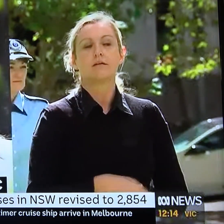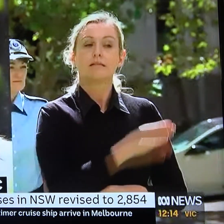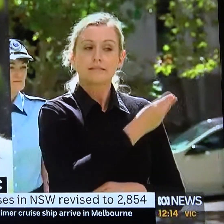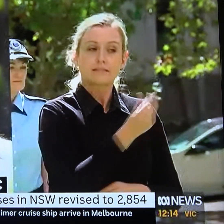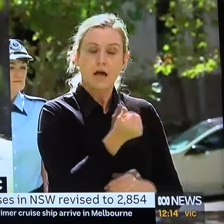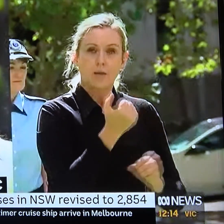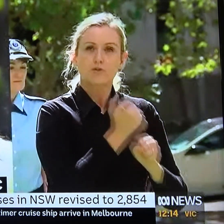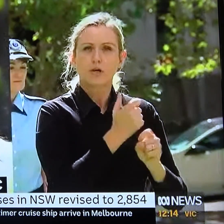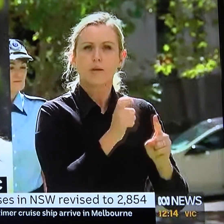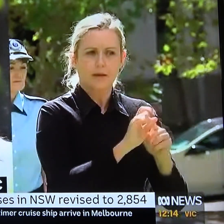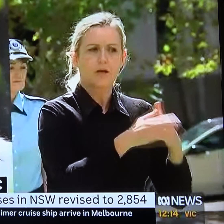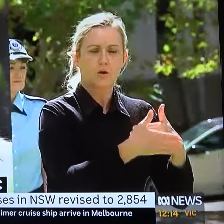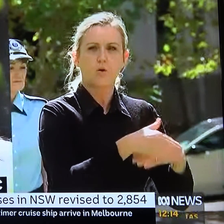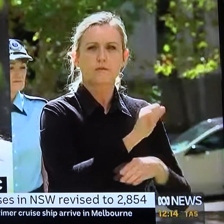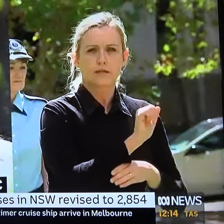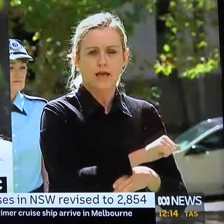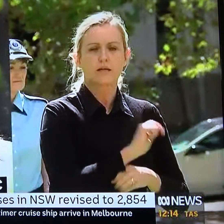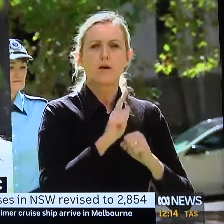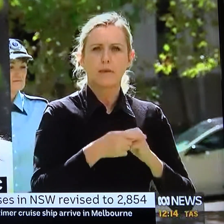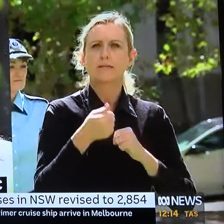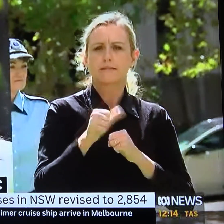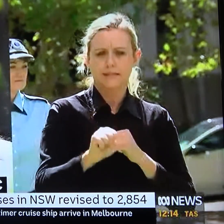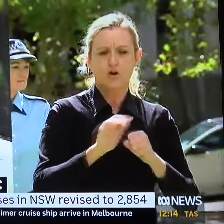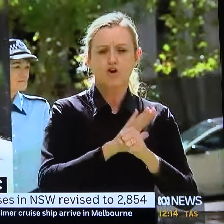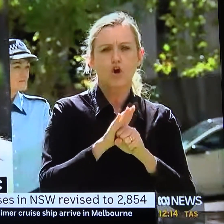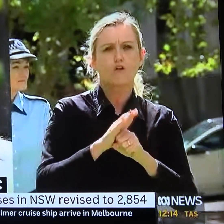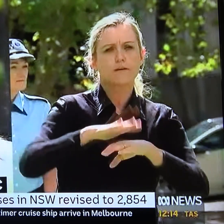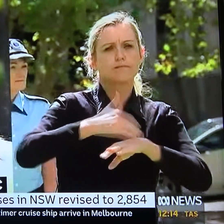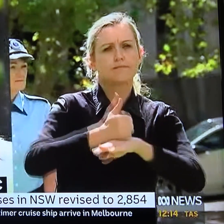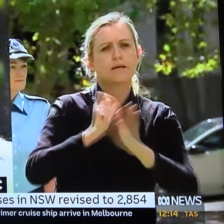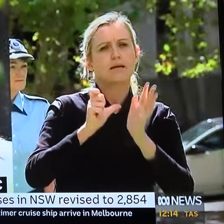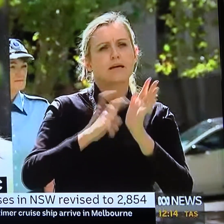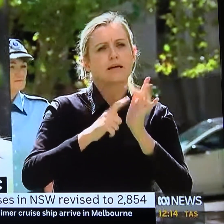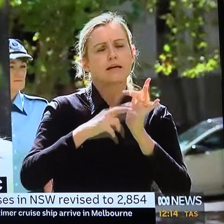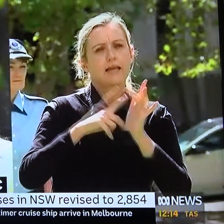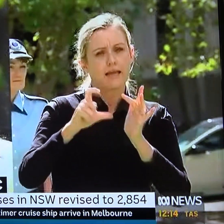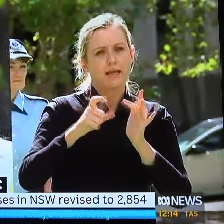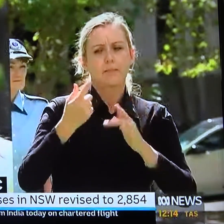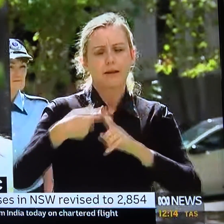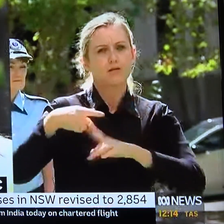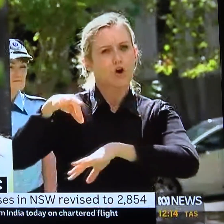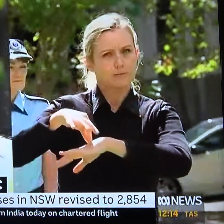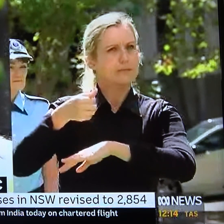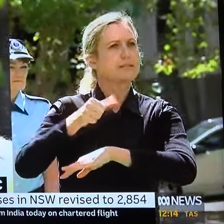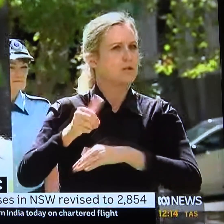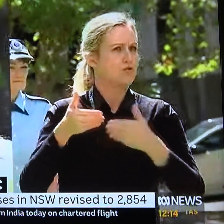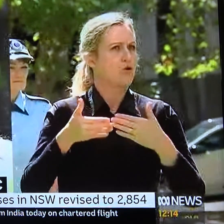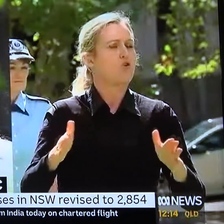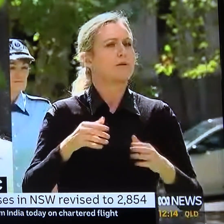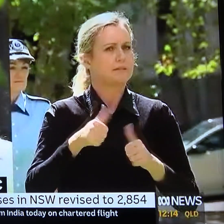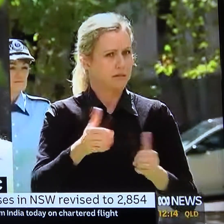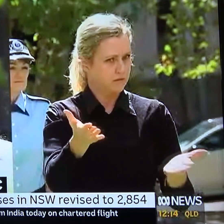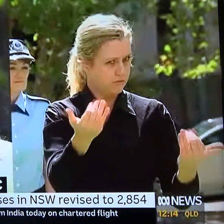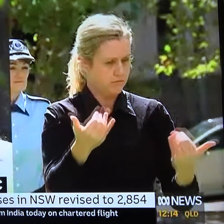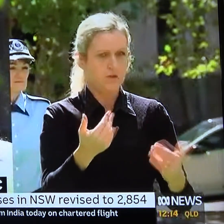we are asking anyone with symptoms to please go and get tested. It's really important that we find cases